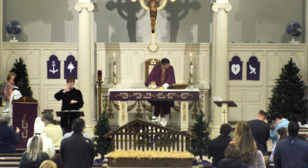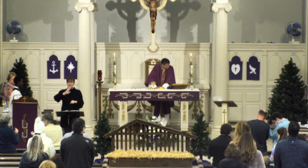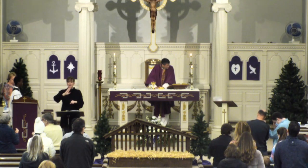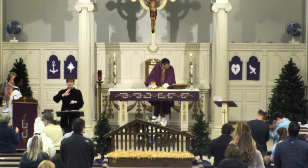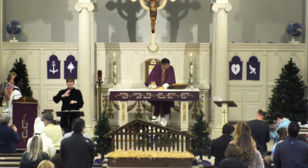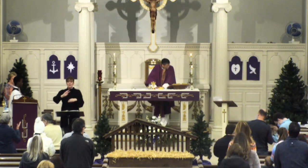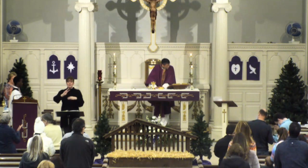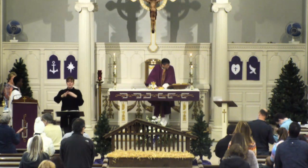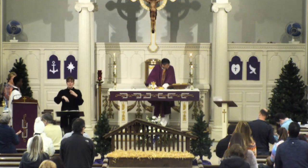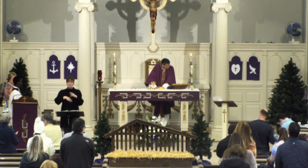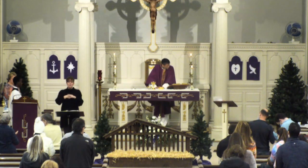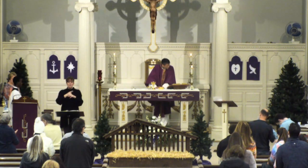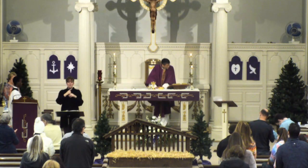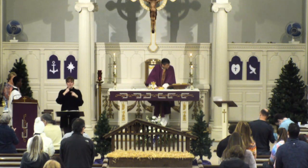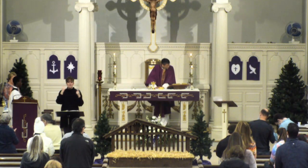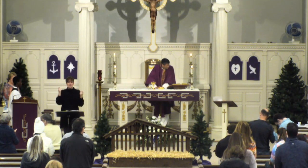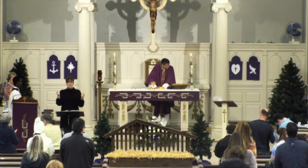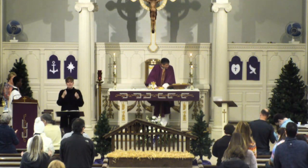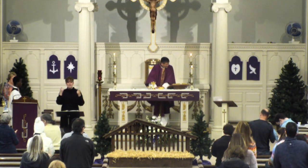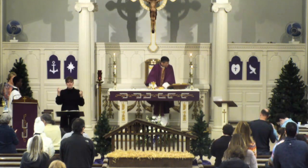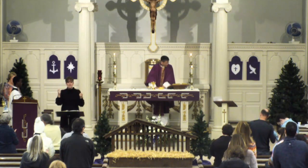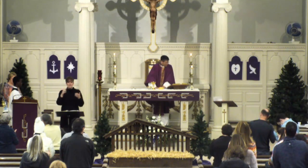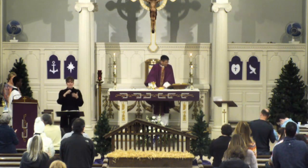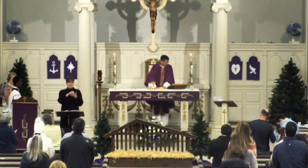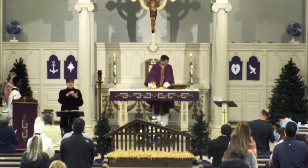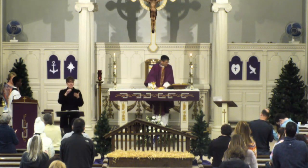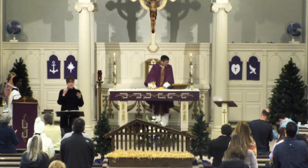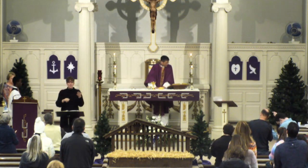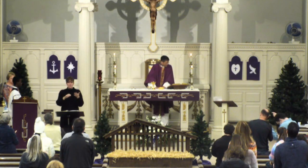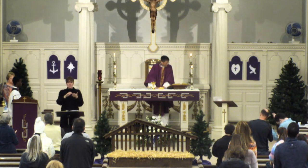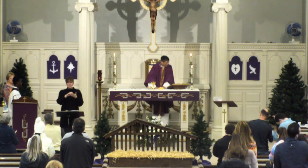nobis. Agnus Dei,